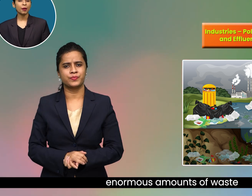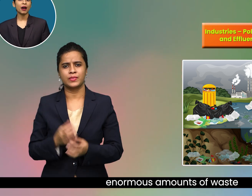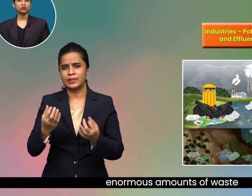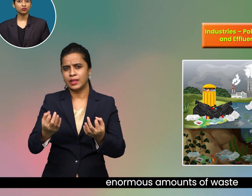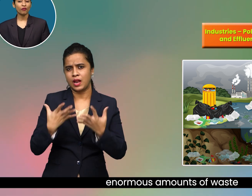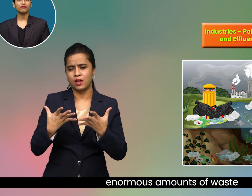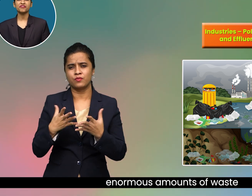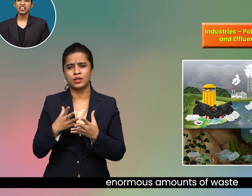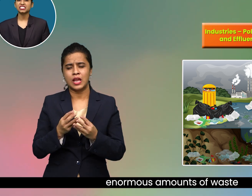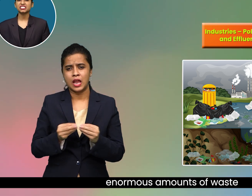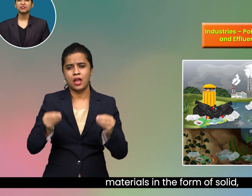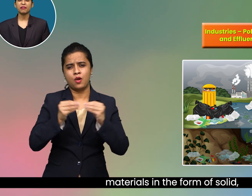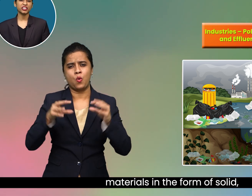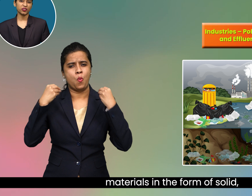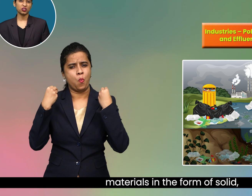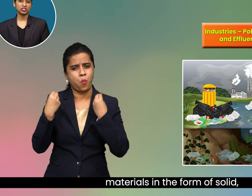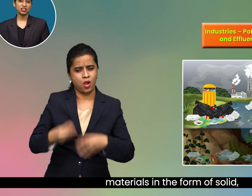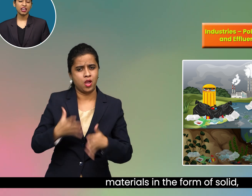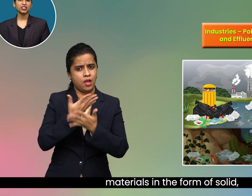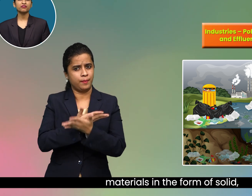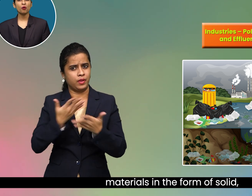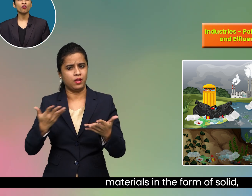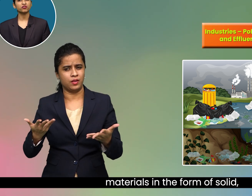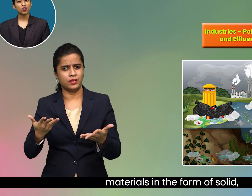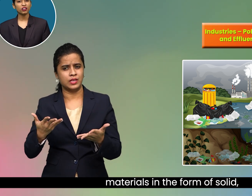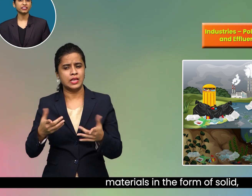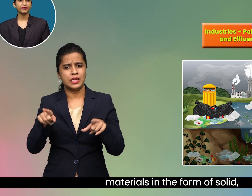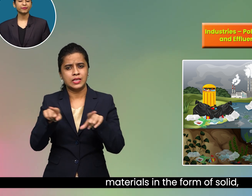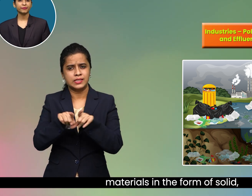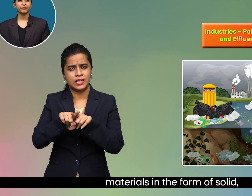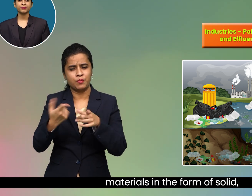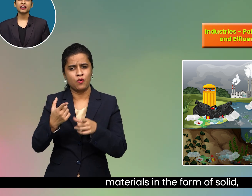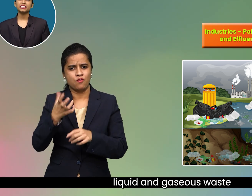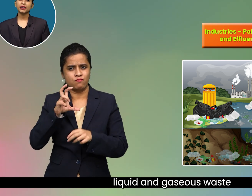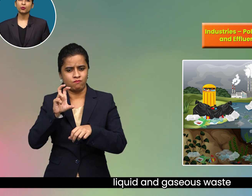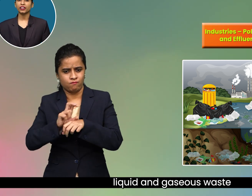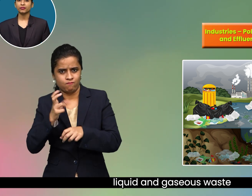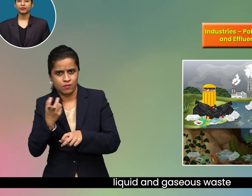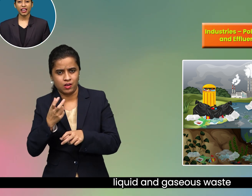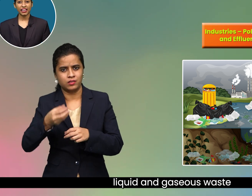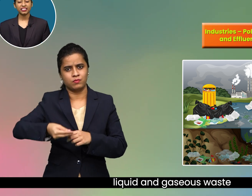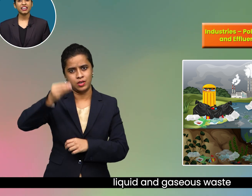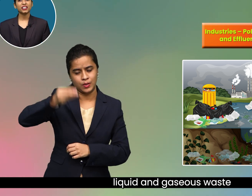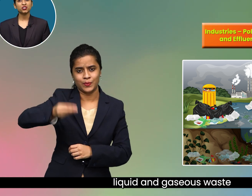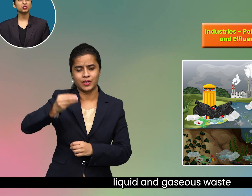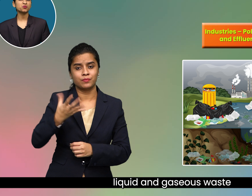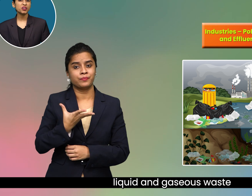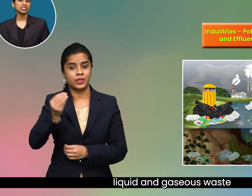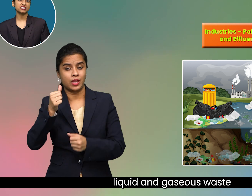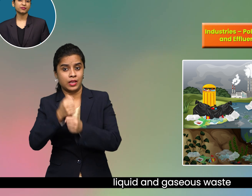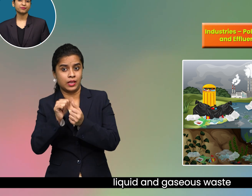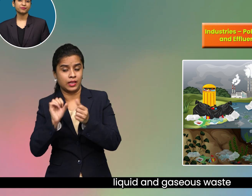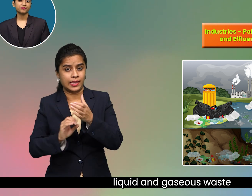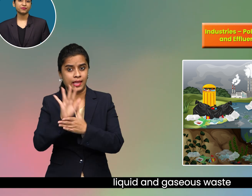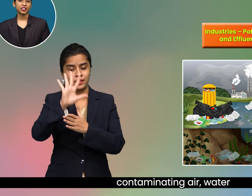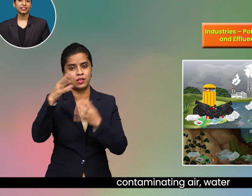enormous amounts of waste materials in the form of solid, liquid, and gaseous